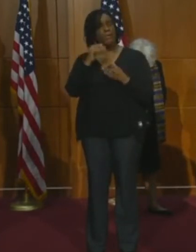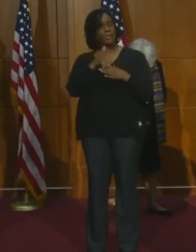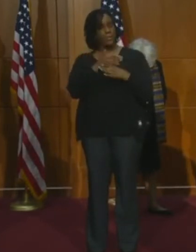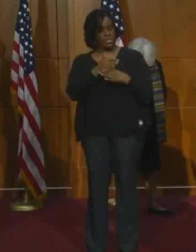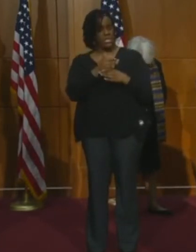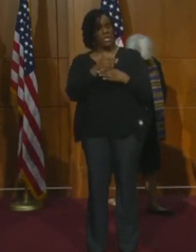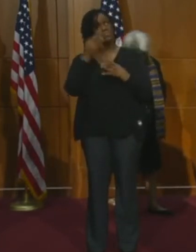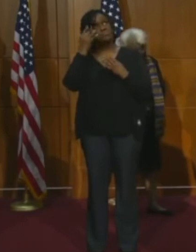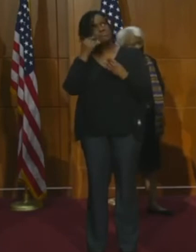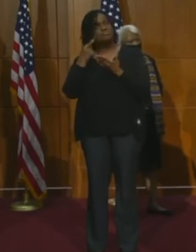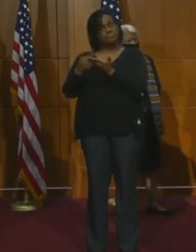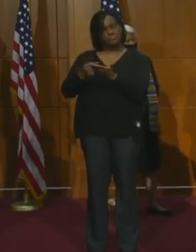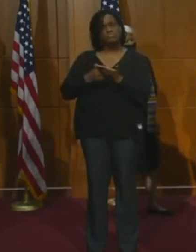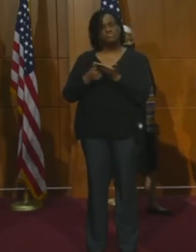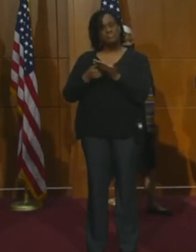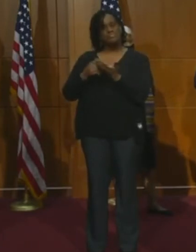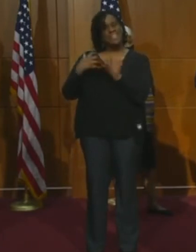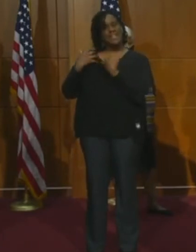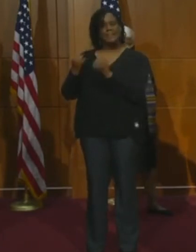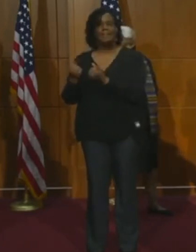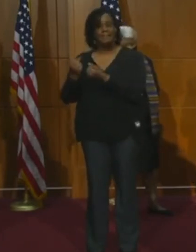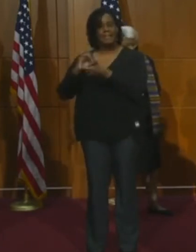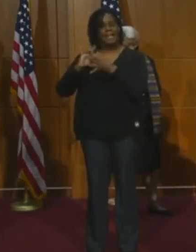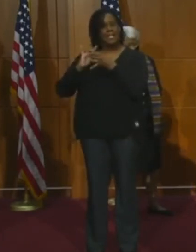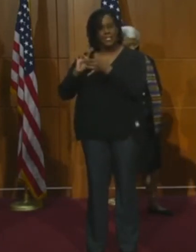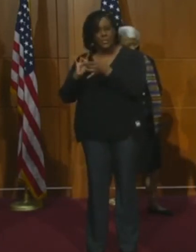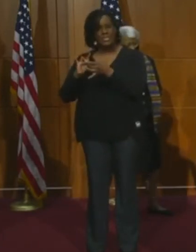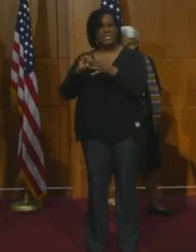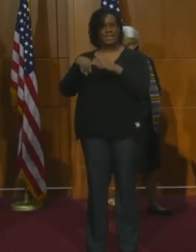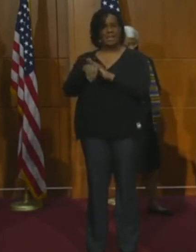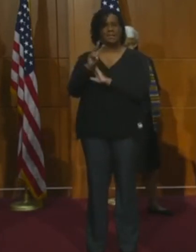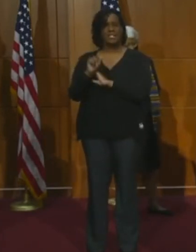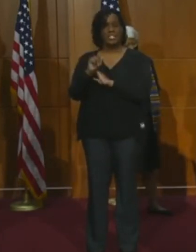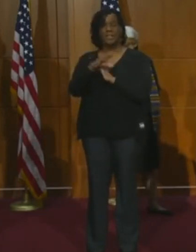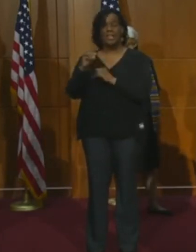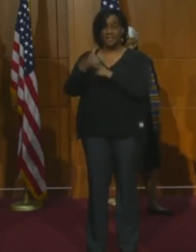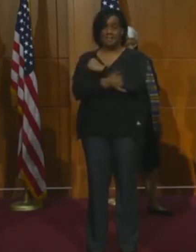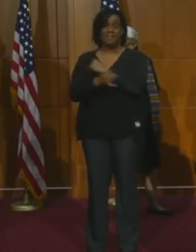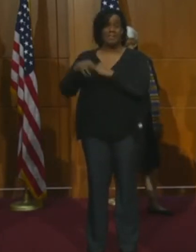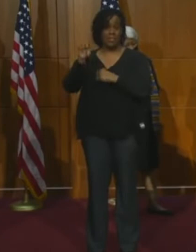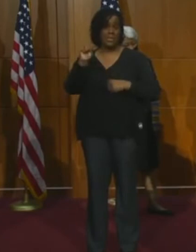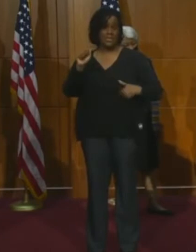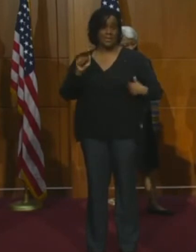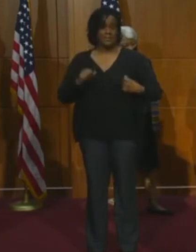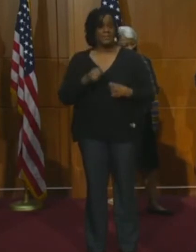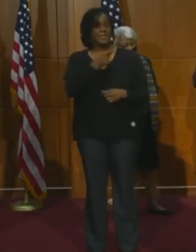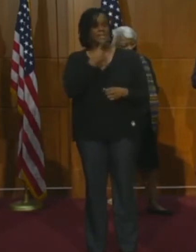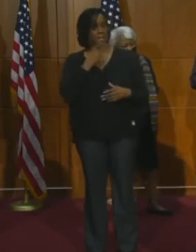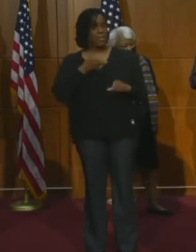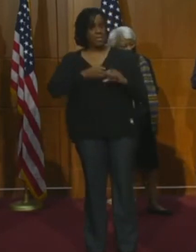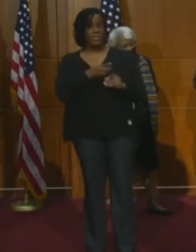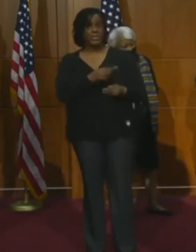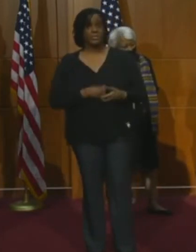shared thoughts on healing and unity in Virginia and in this country. He said, I want to join